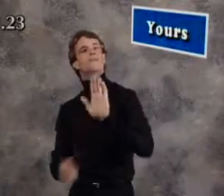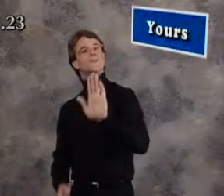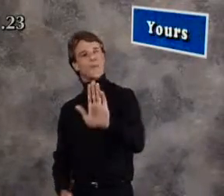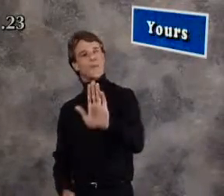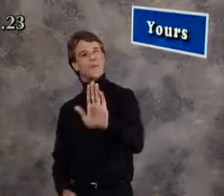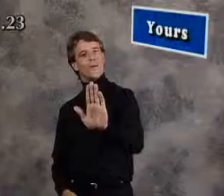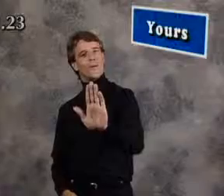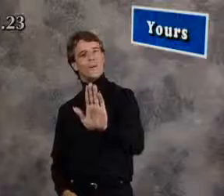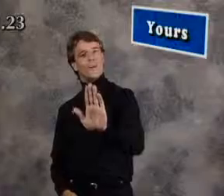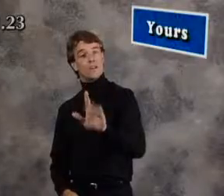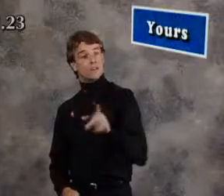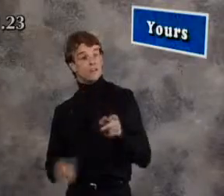Yours.